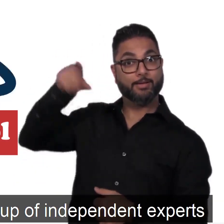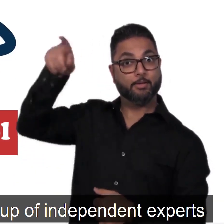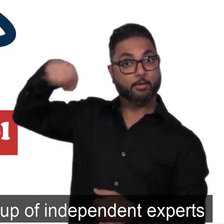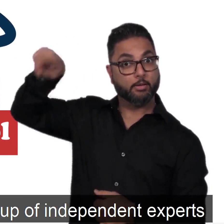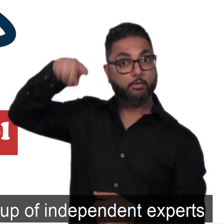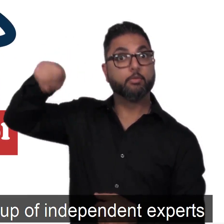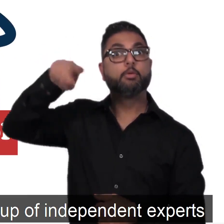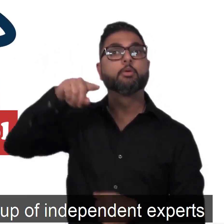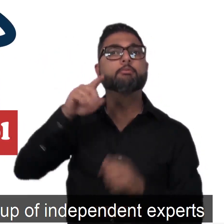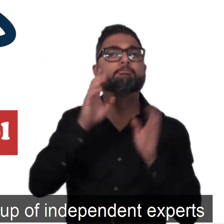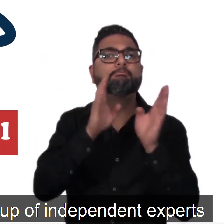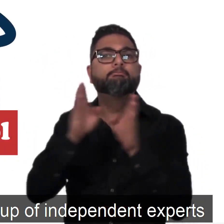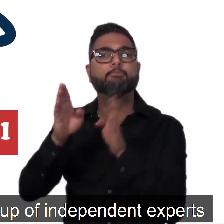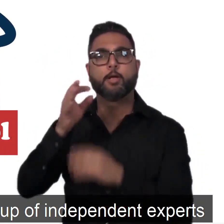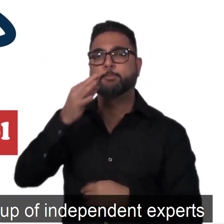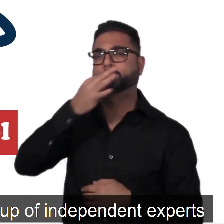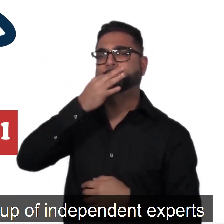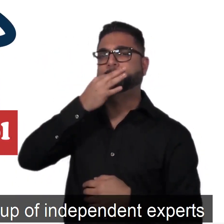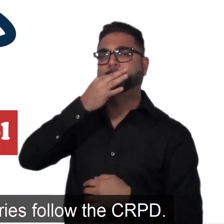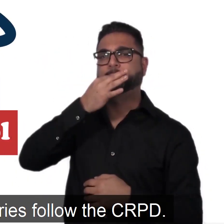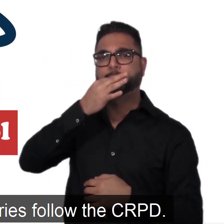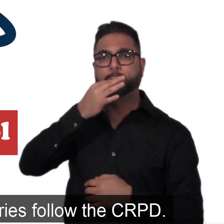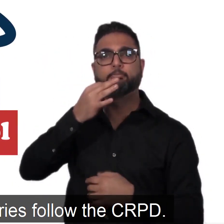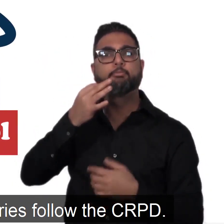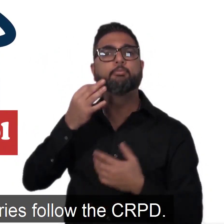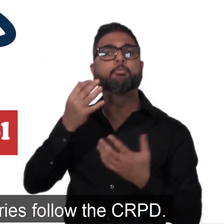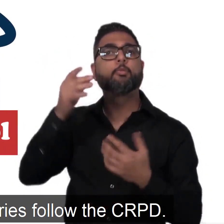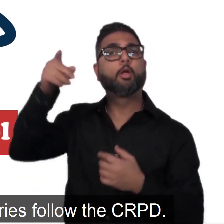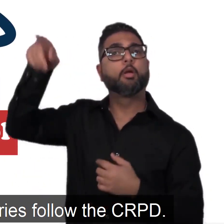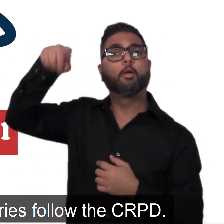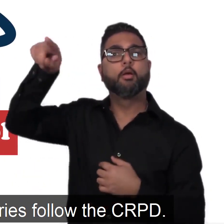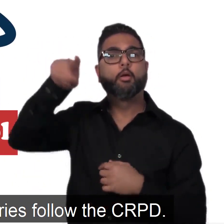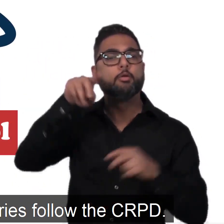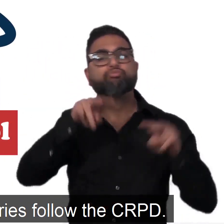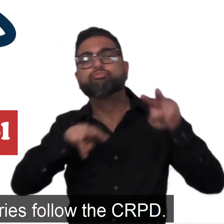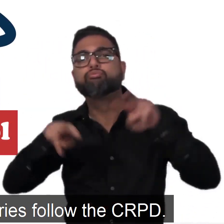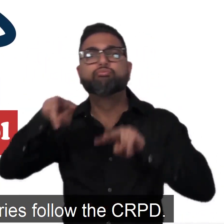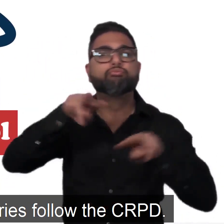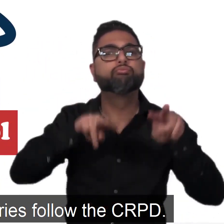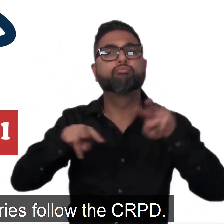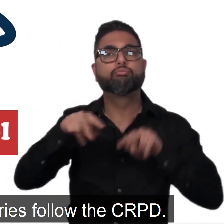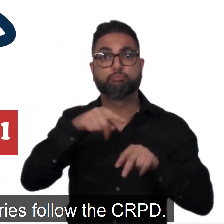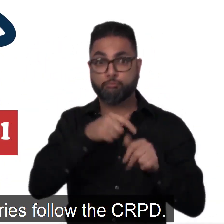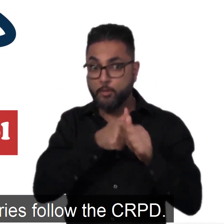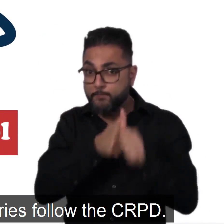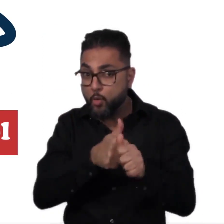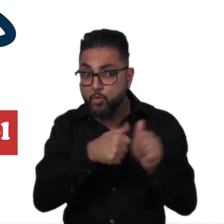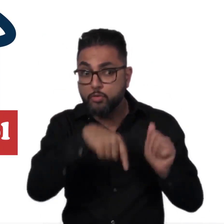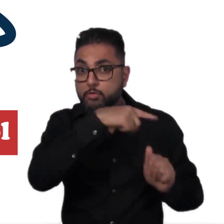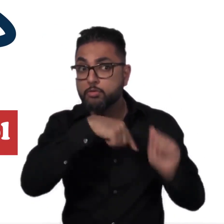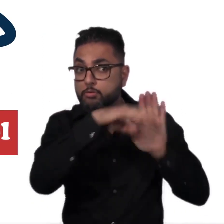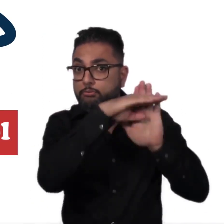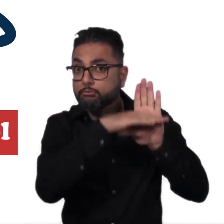This committee is a group of independent experts that monitor how countries follow the CRPD.